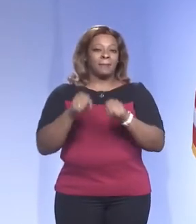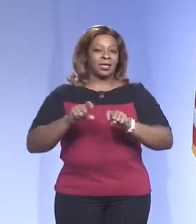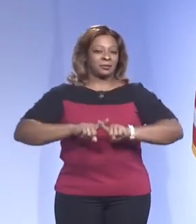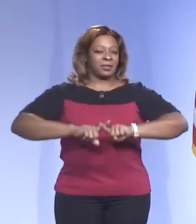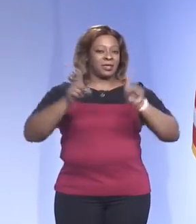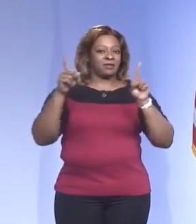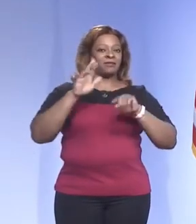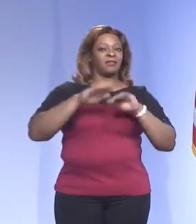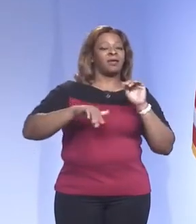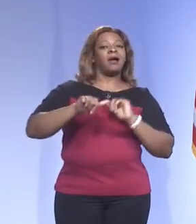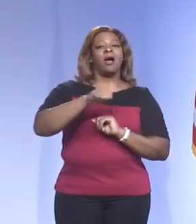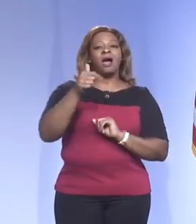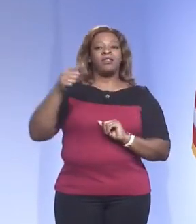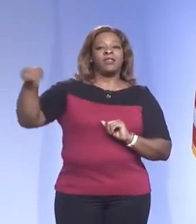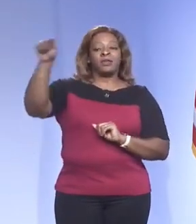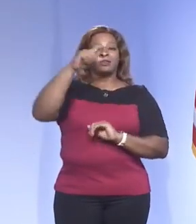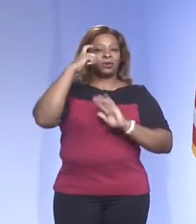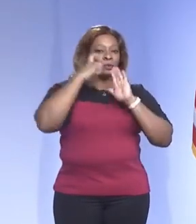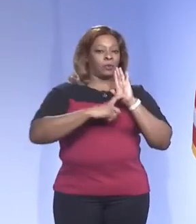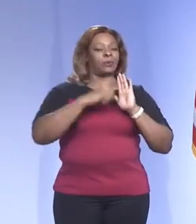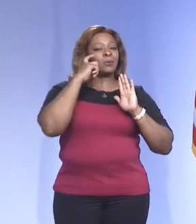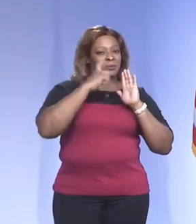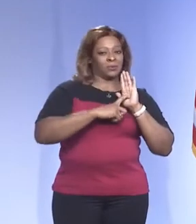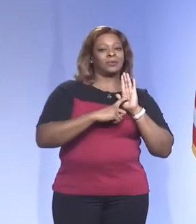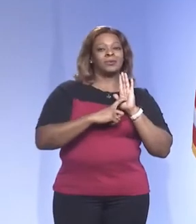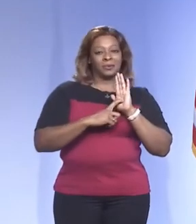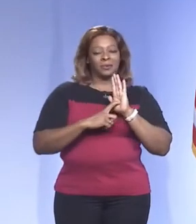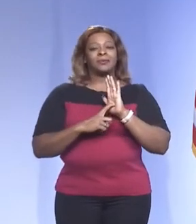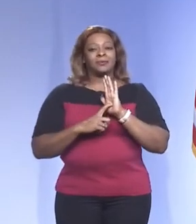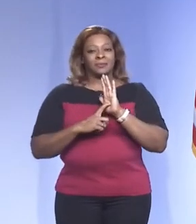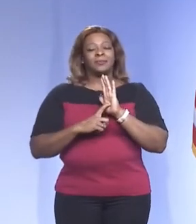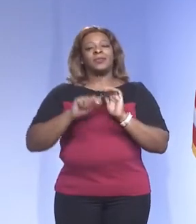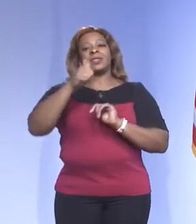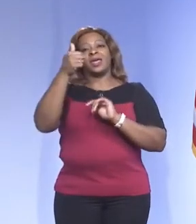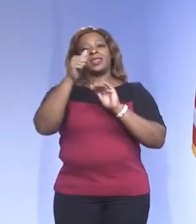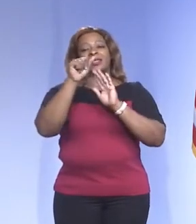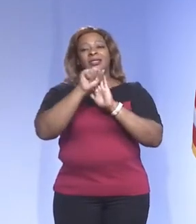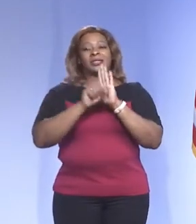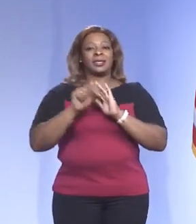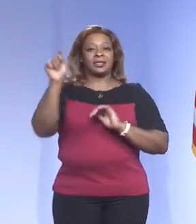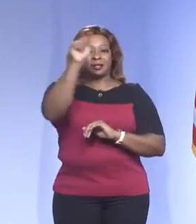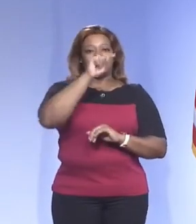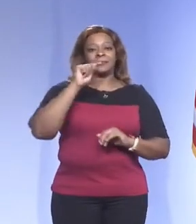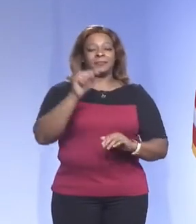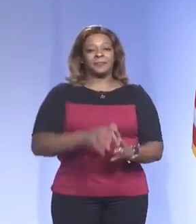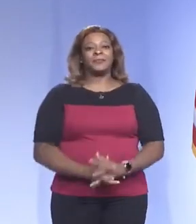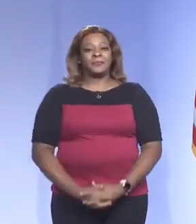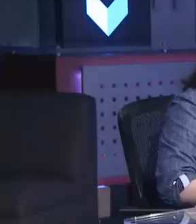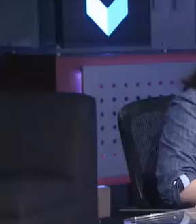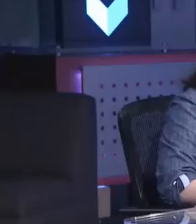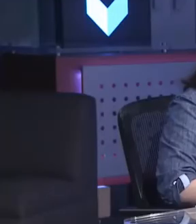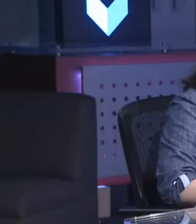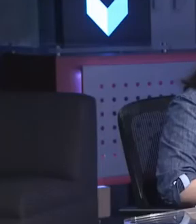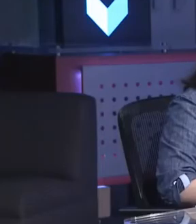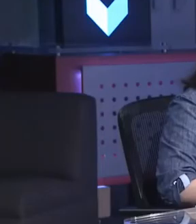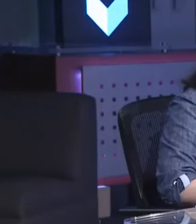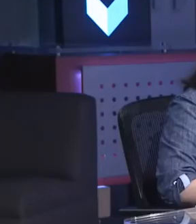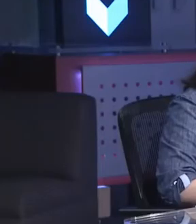from what you see in other jurisdictions. Alex